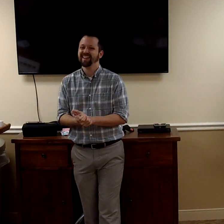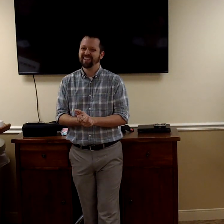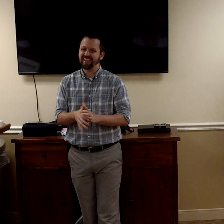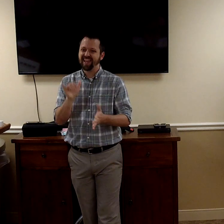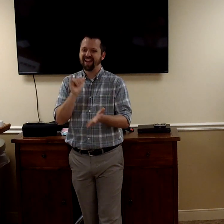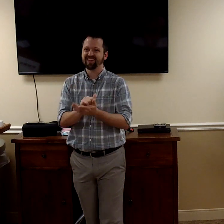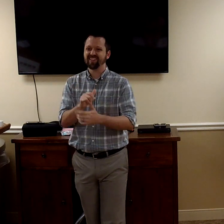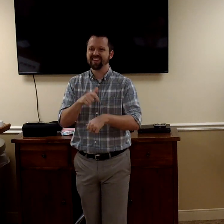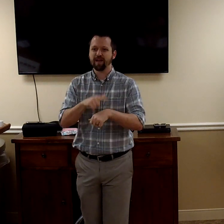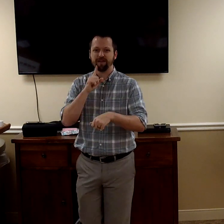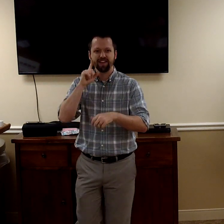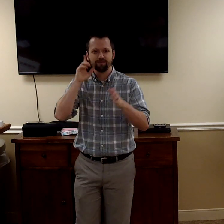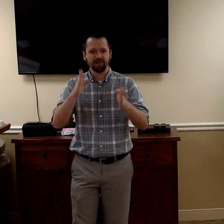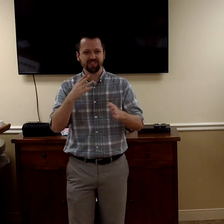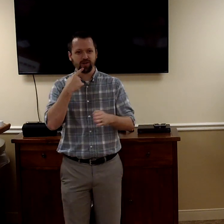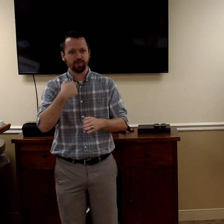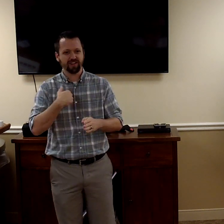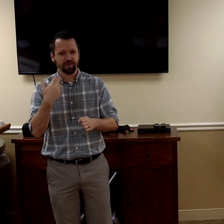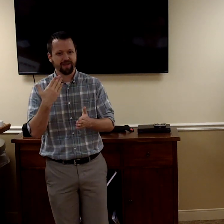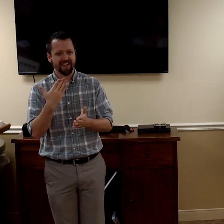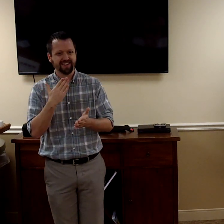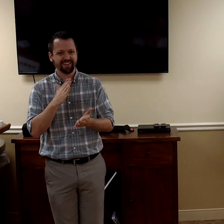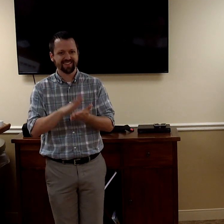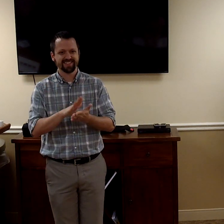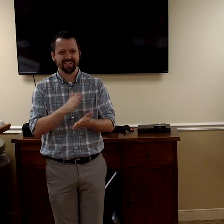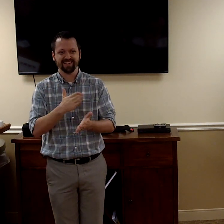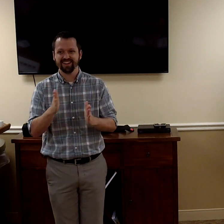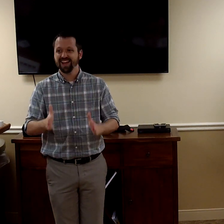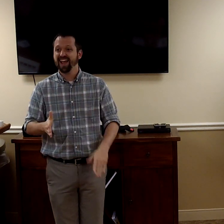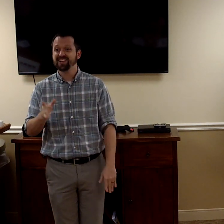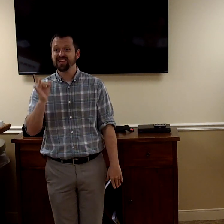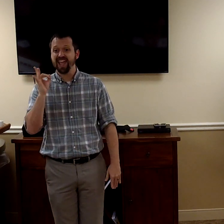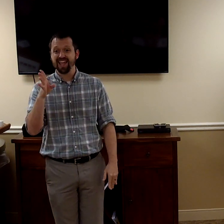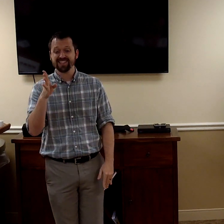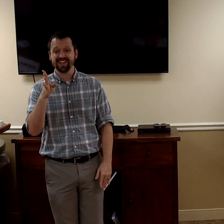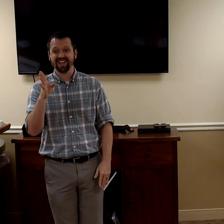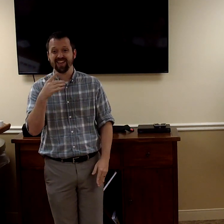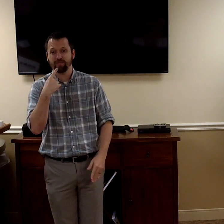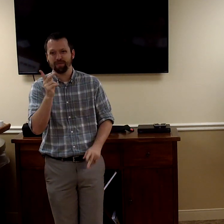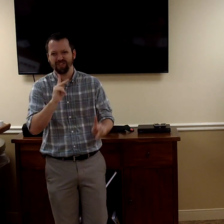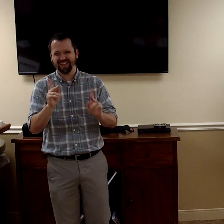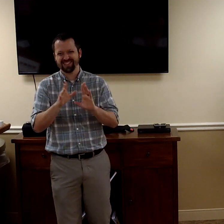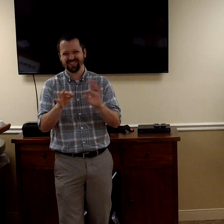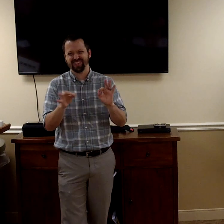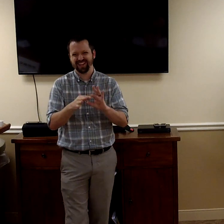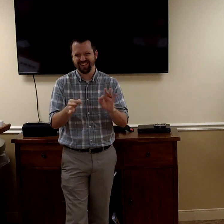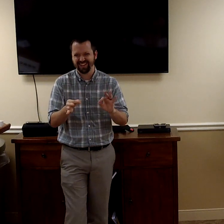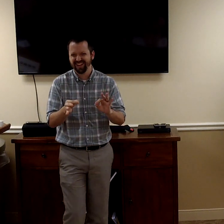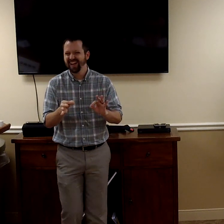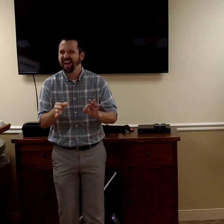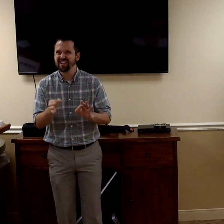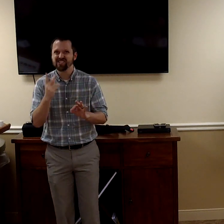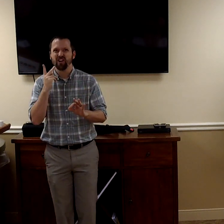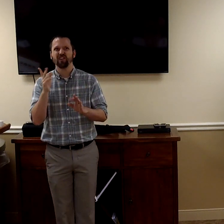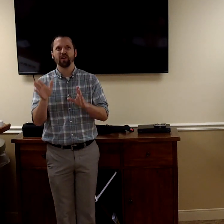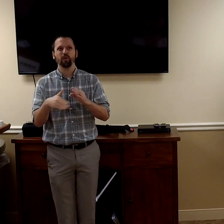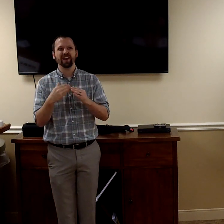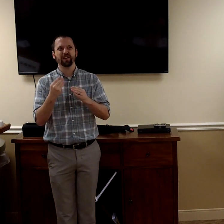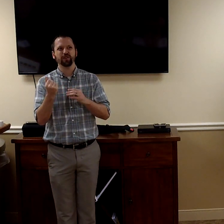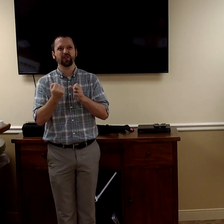And that was the time a deaf person told me I was a bad singer. And she hates that I tell people that story because I saw her at a wedding a few years